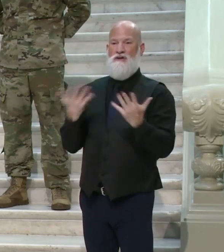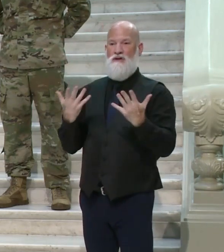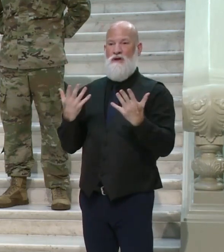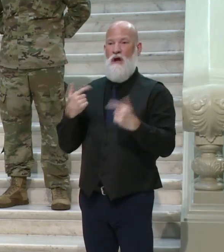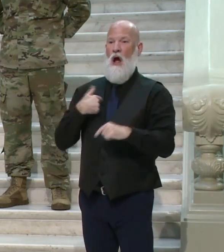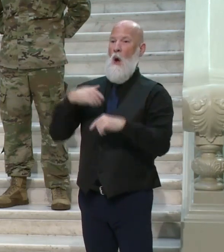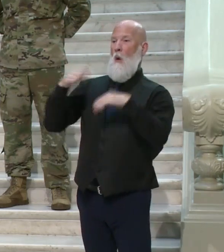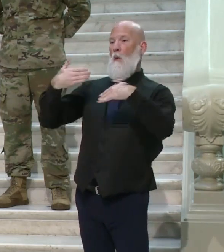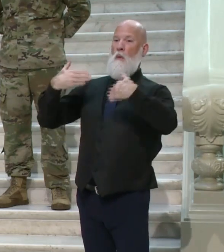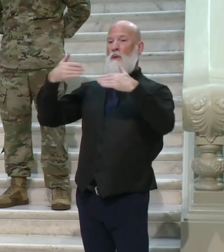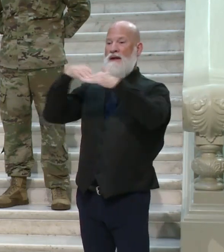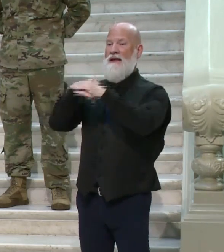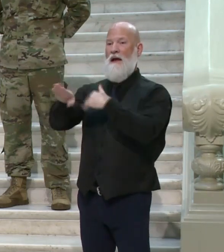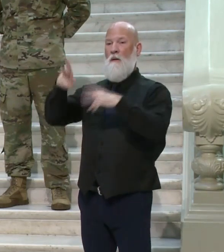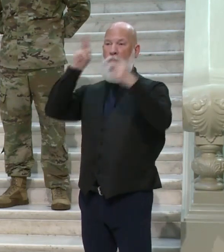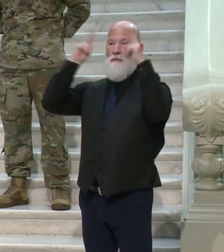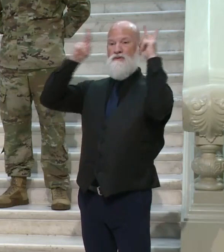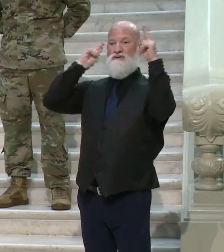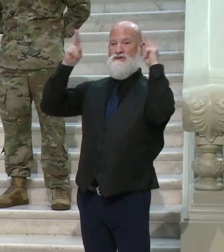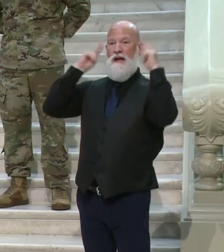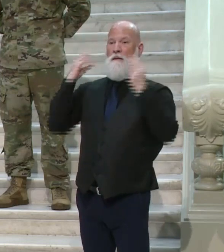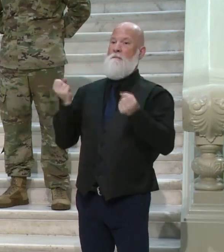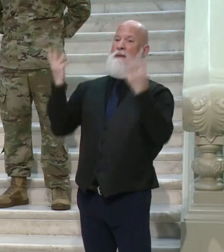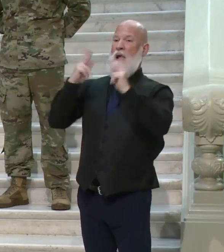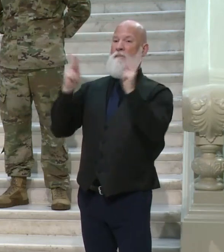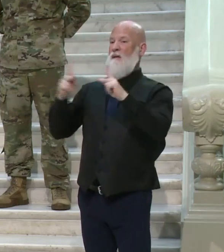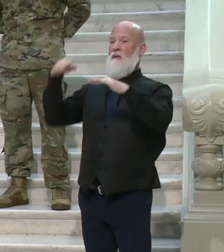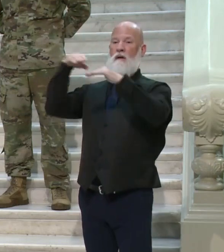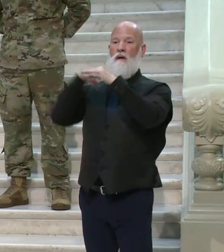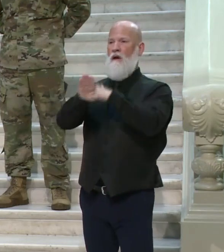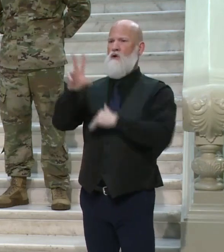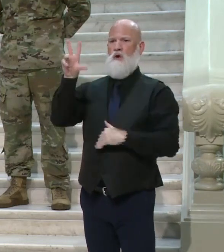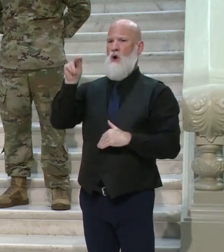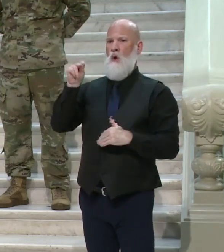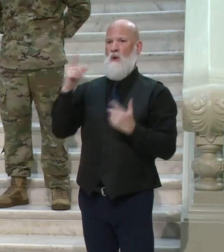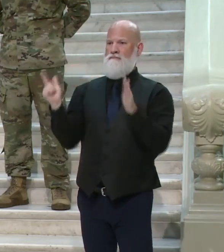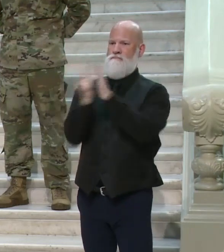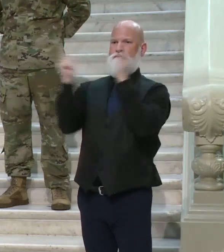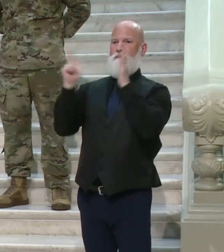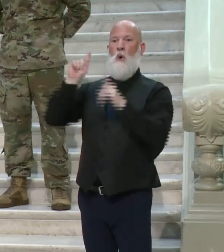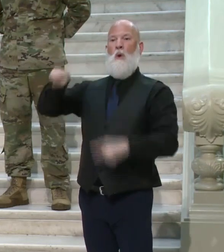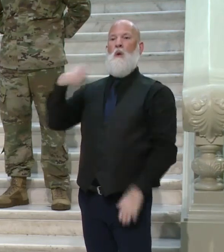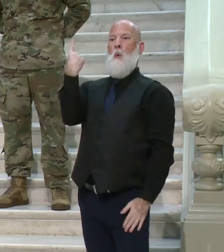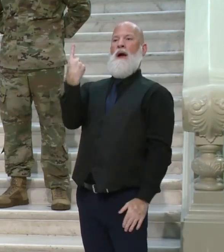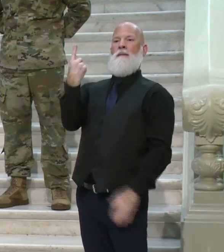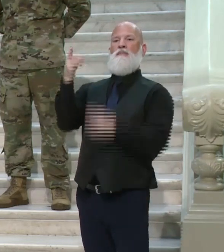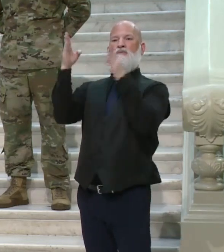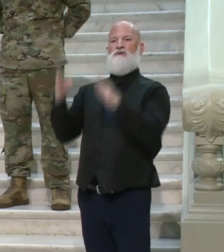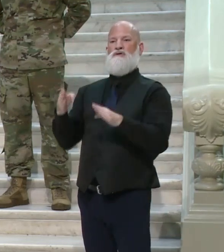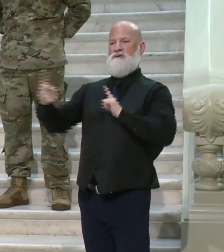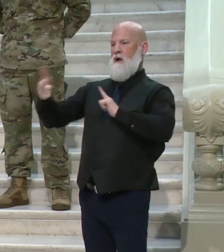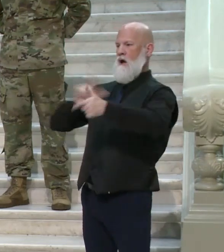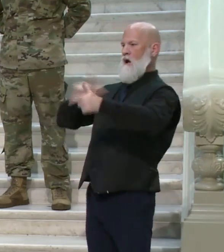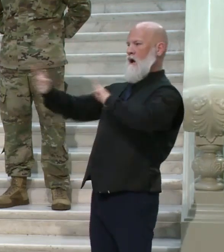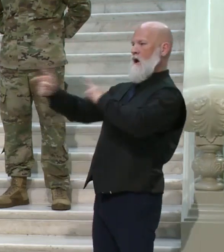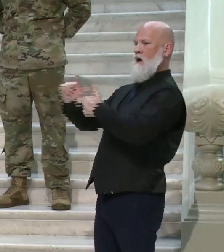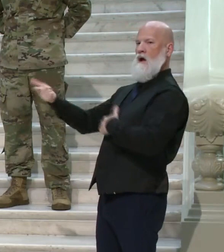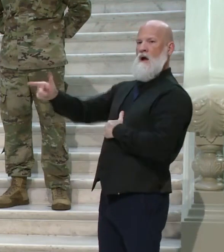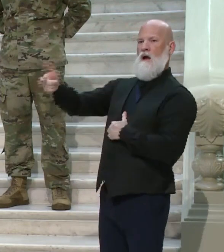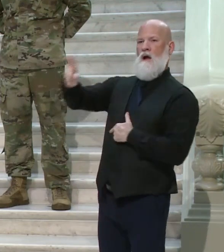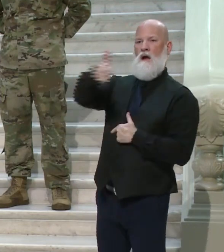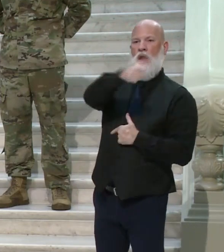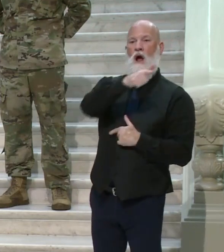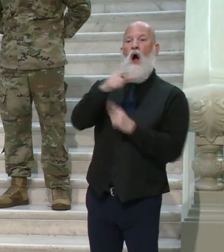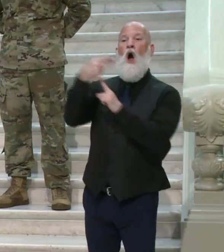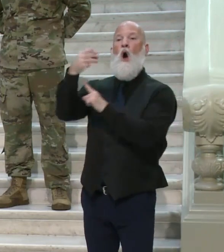in. Homer just talked about a story. He got a haircut this weekend. The lady had the door locked. She had to open